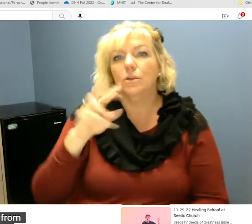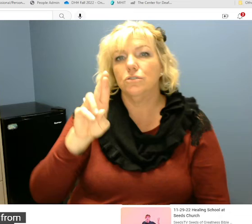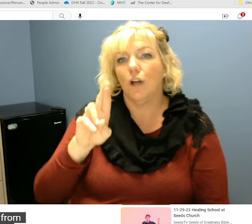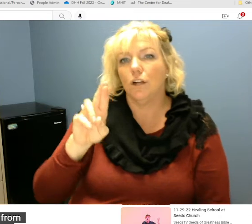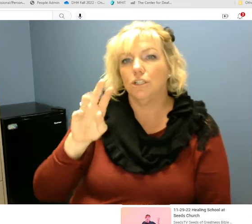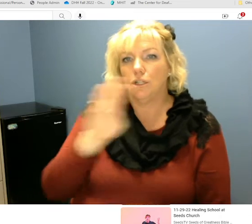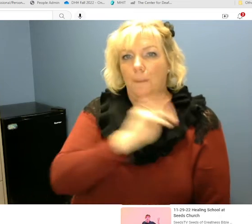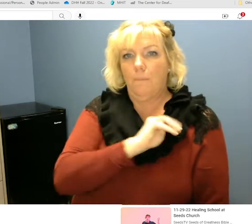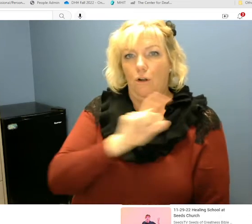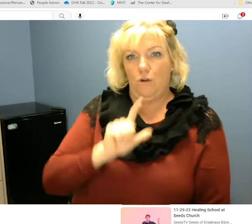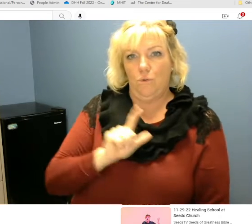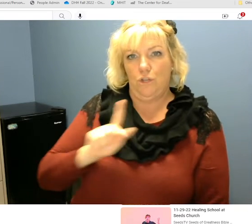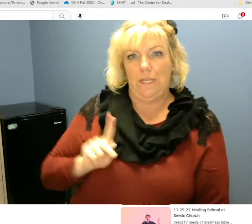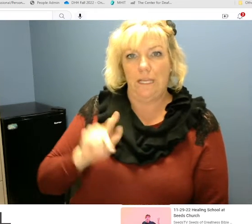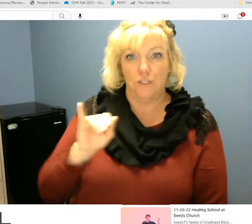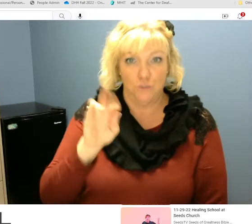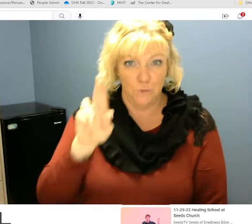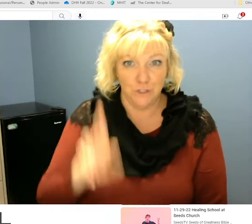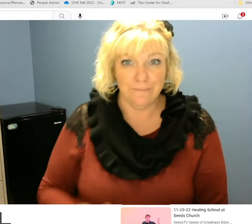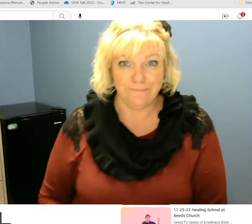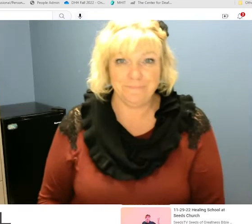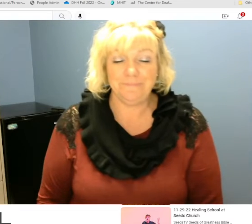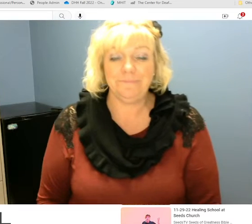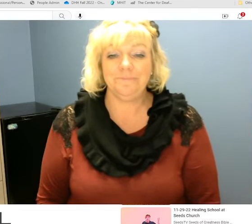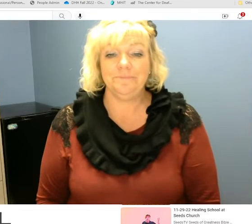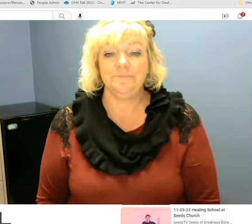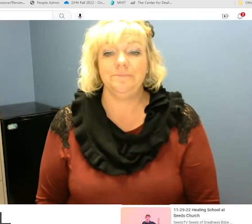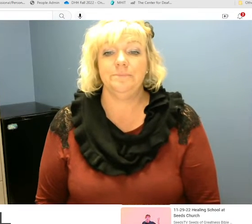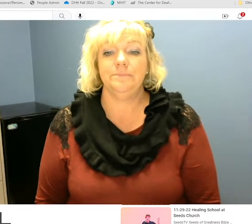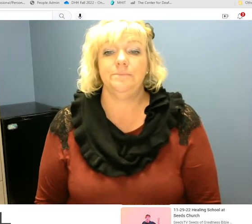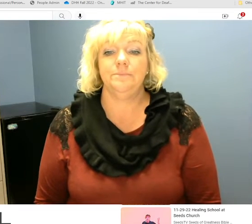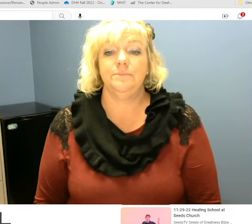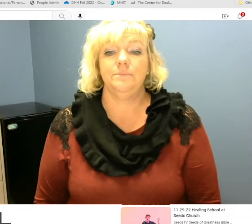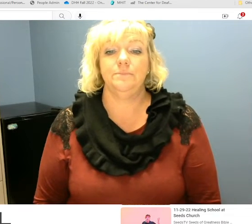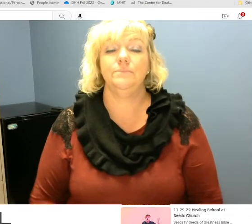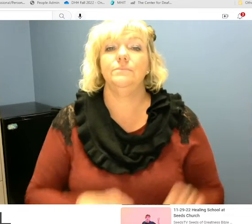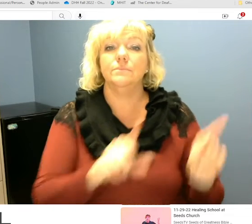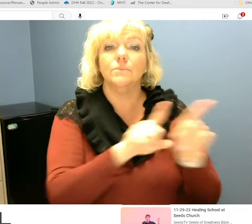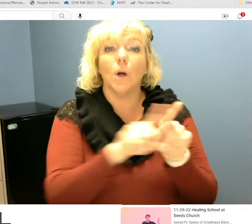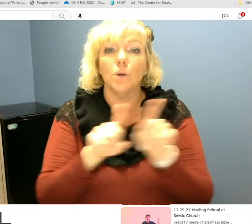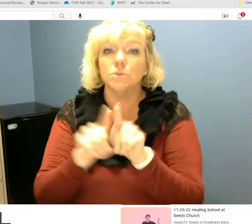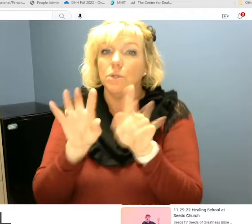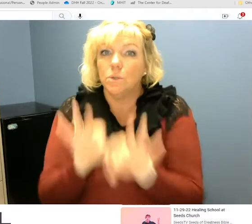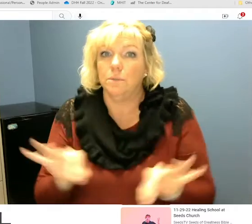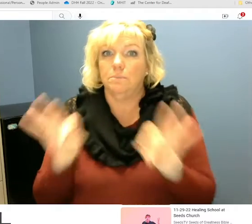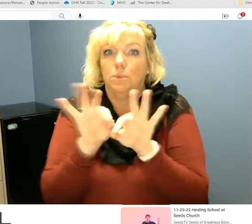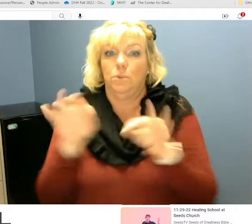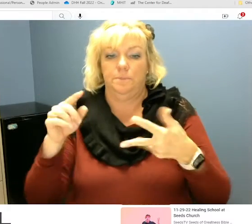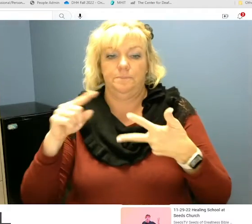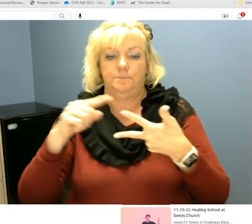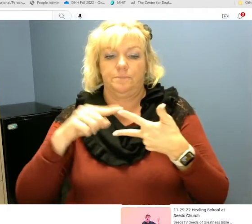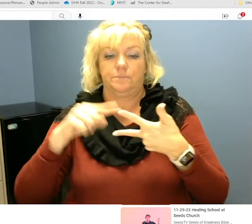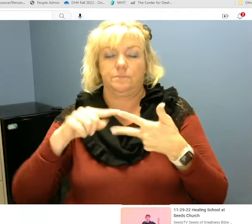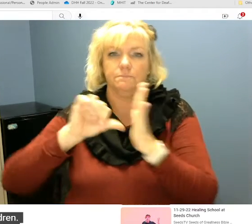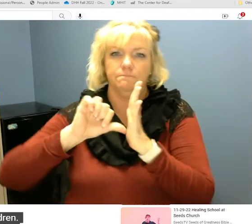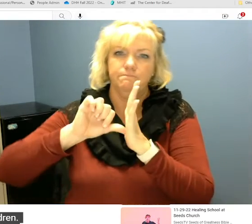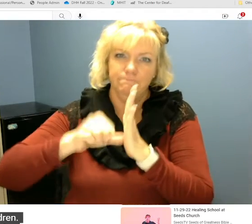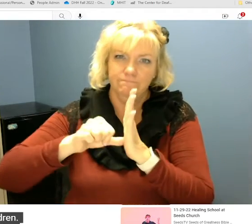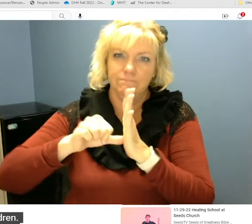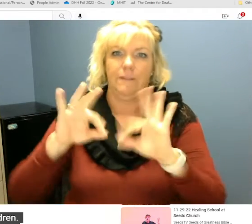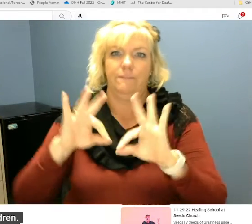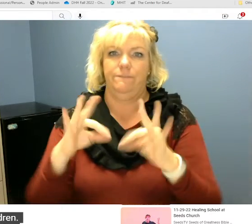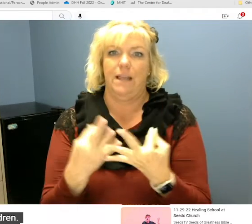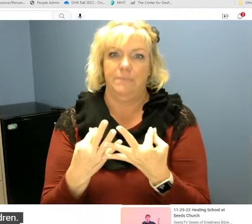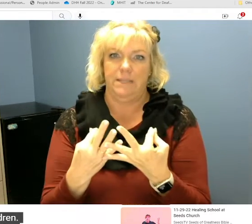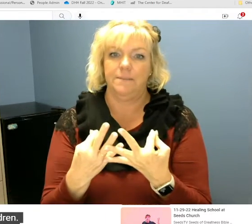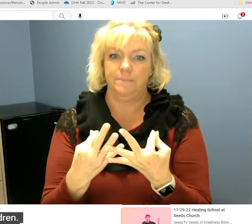Luther King Jr. And then also in Jordan Anderson's letter, there's the emphasis on his family, right? He